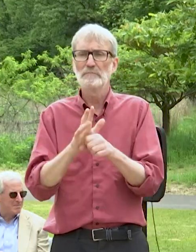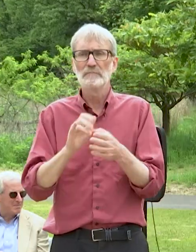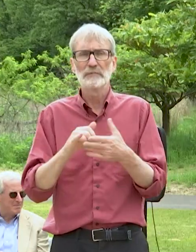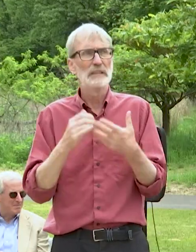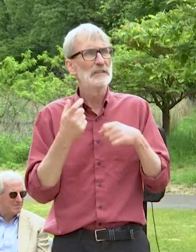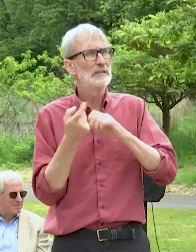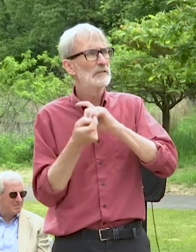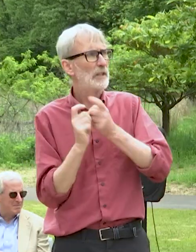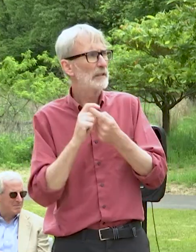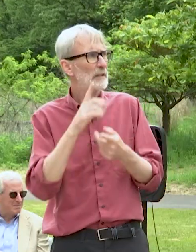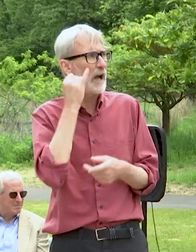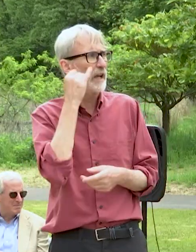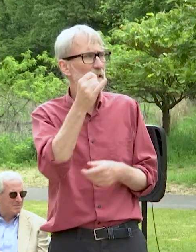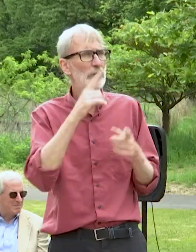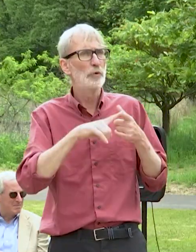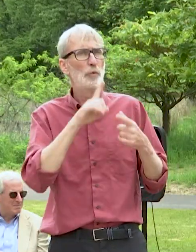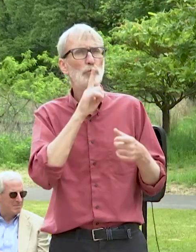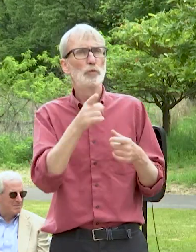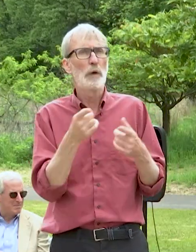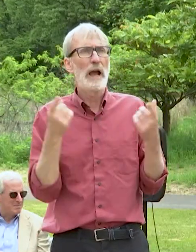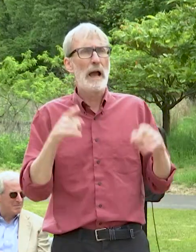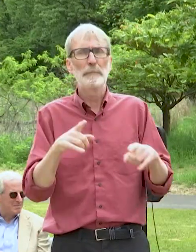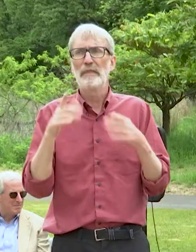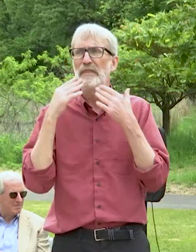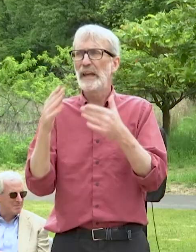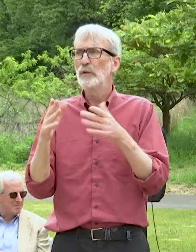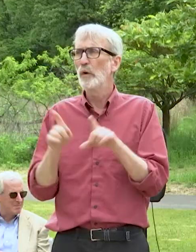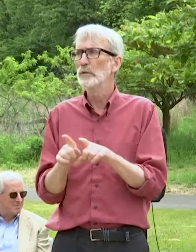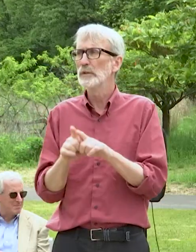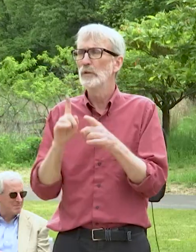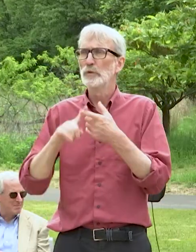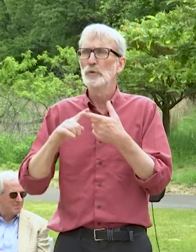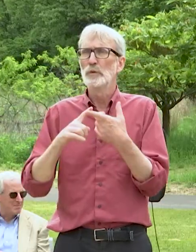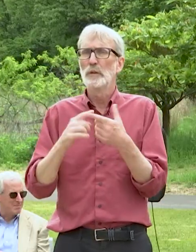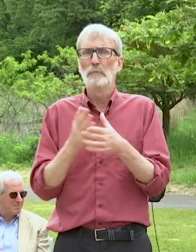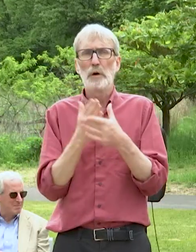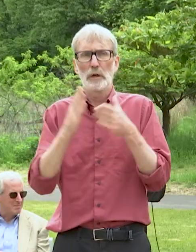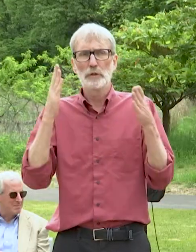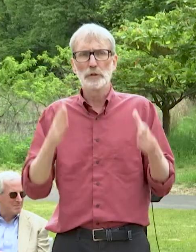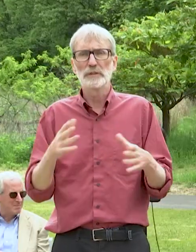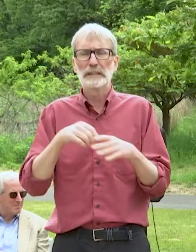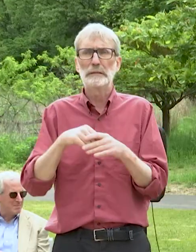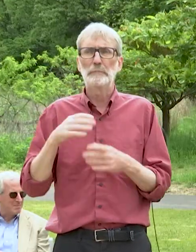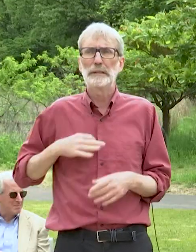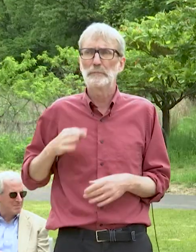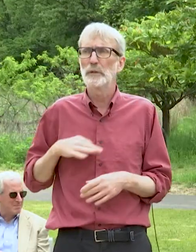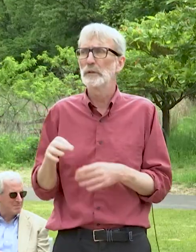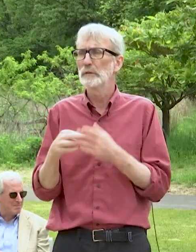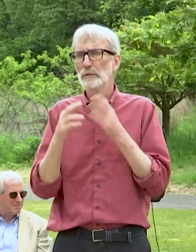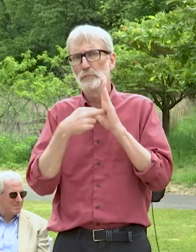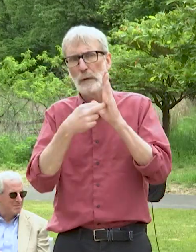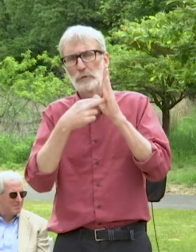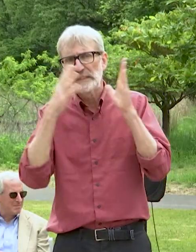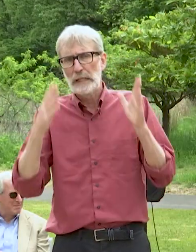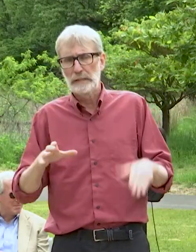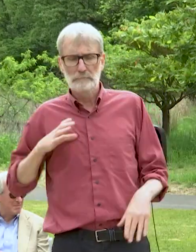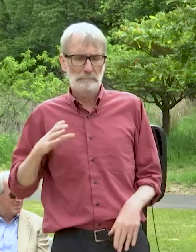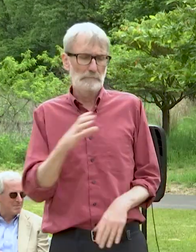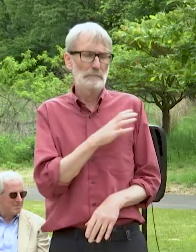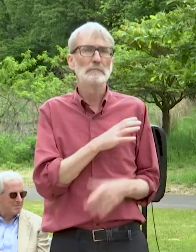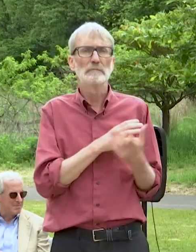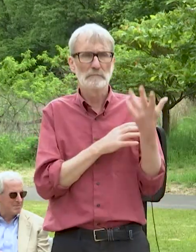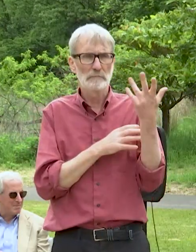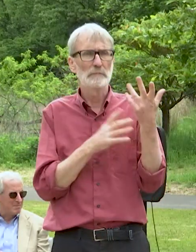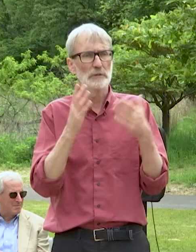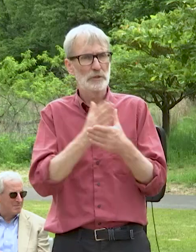an idea into a reality. Thank you as well to our partners at the City of Pittsburgh and our state representatives who shared the